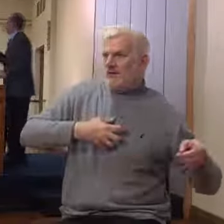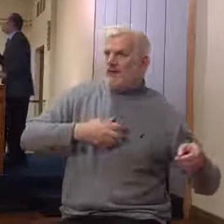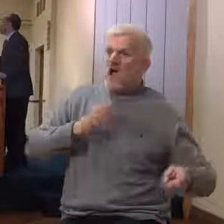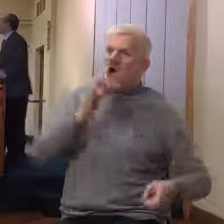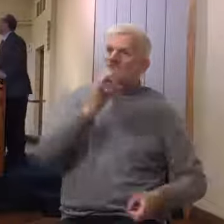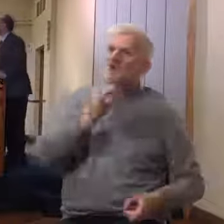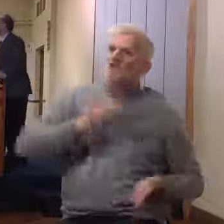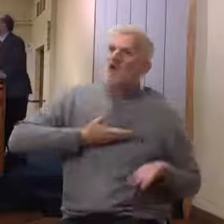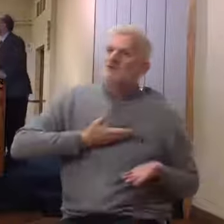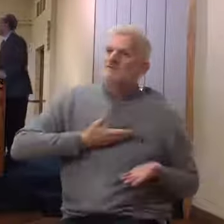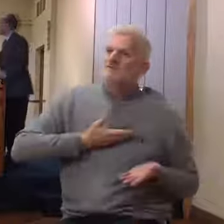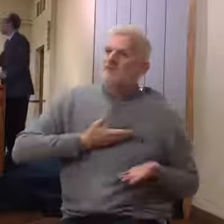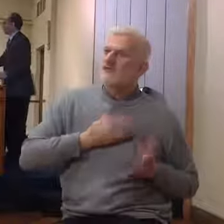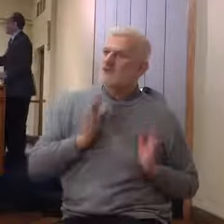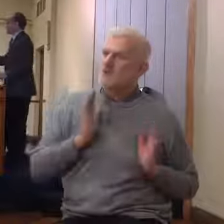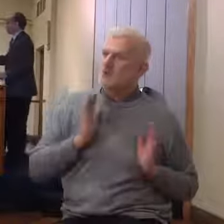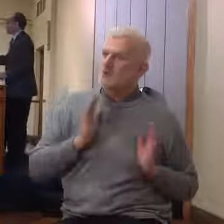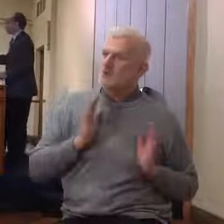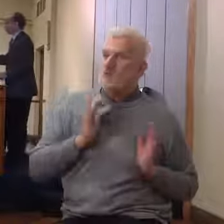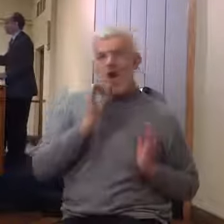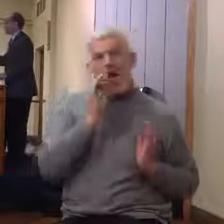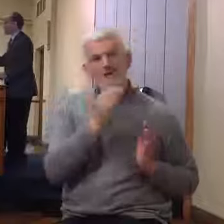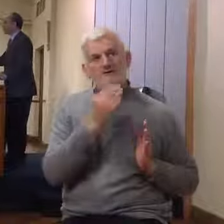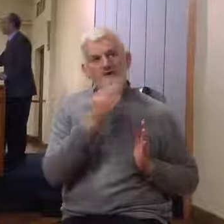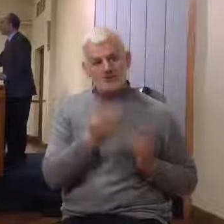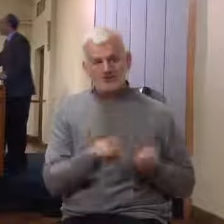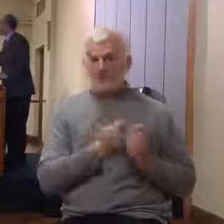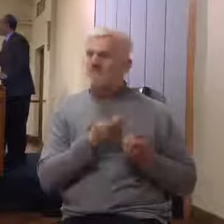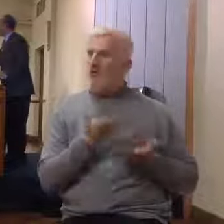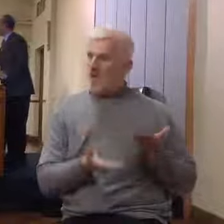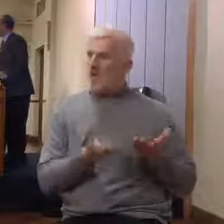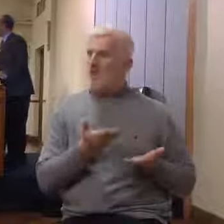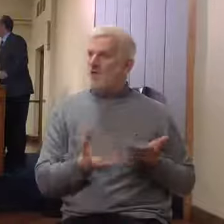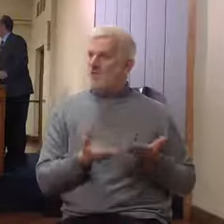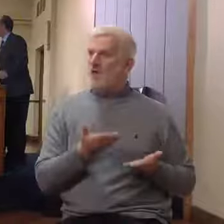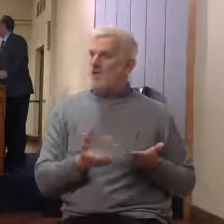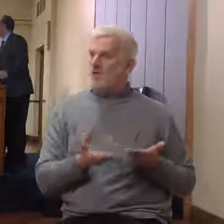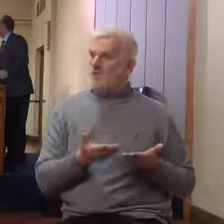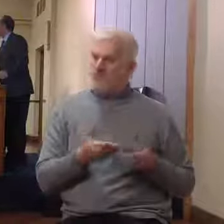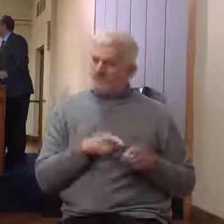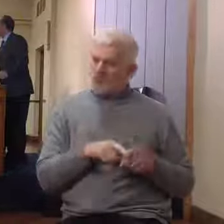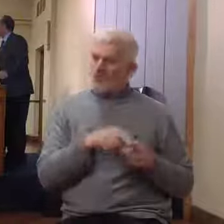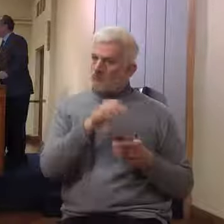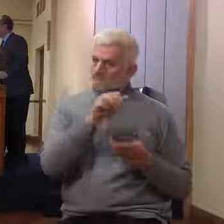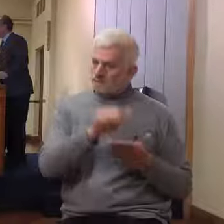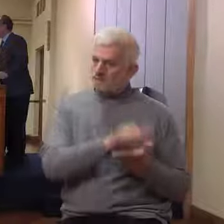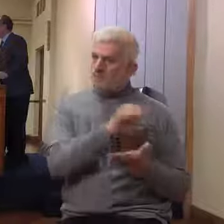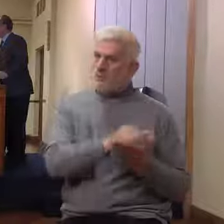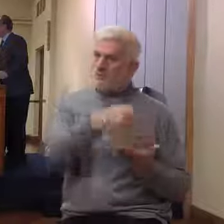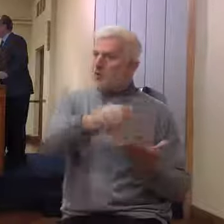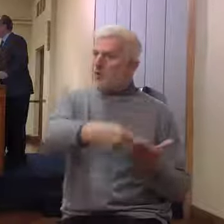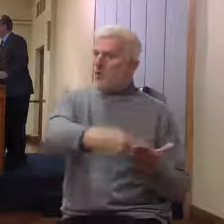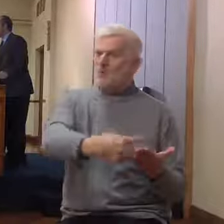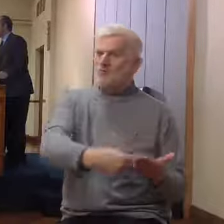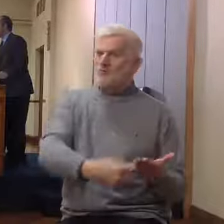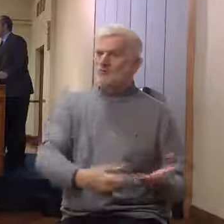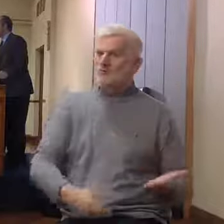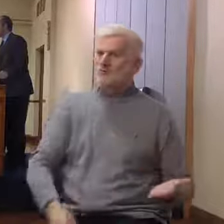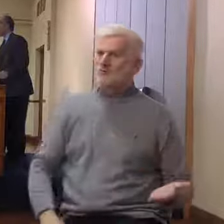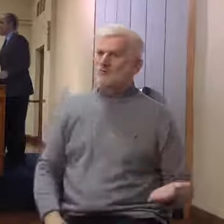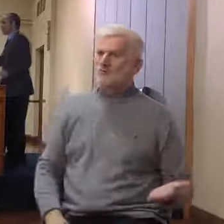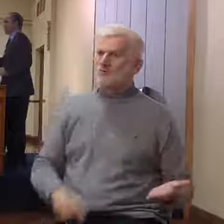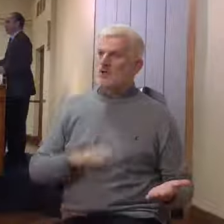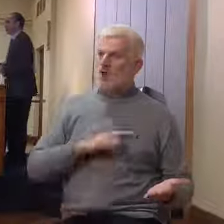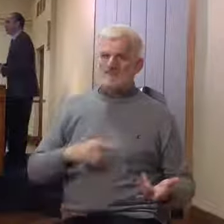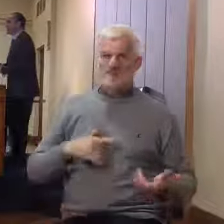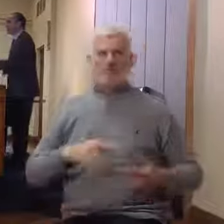for a fair case. He asked for a protective custody when he felt his life was in